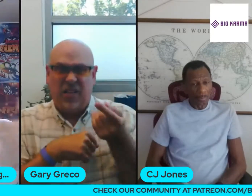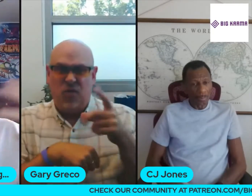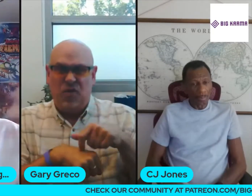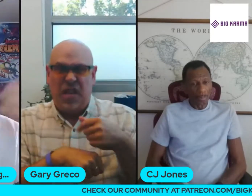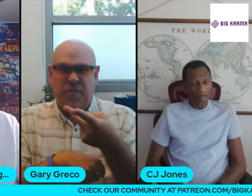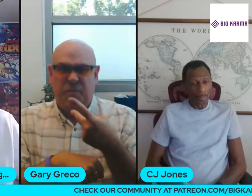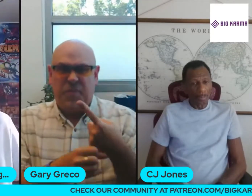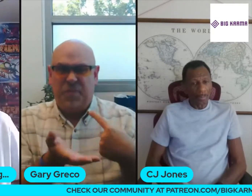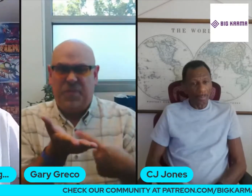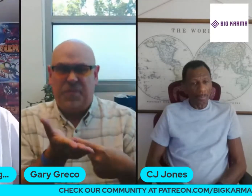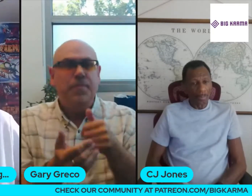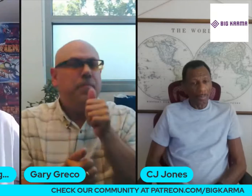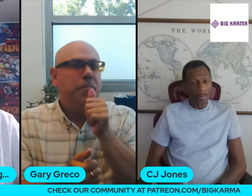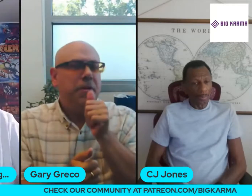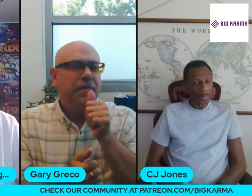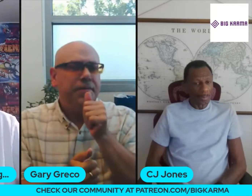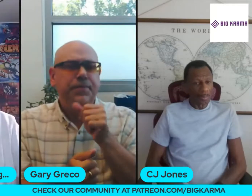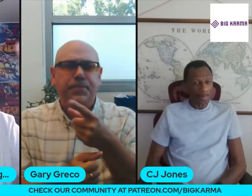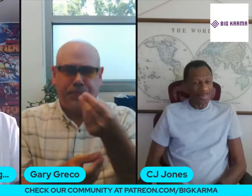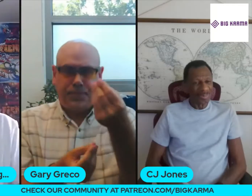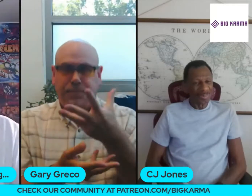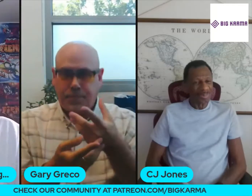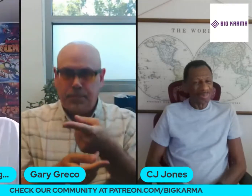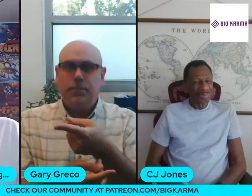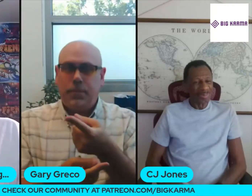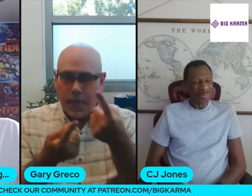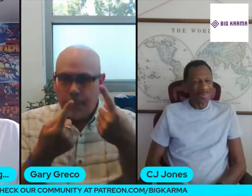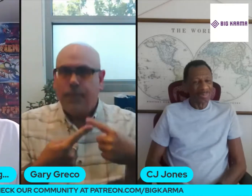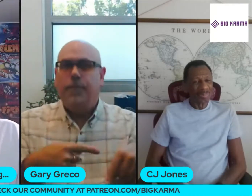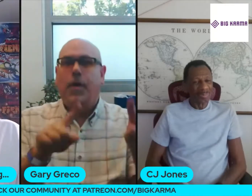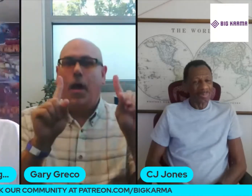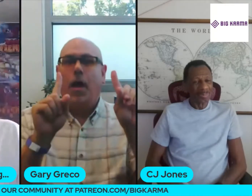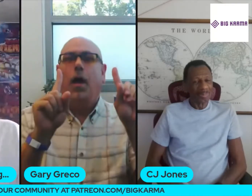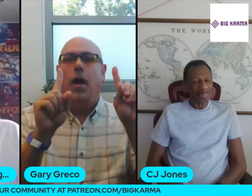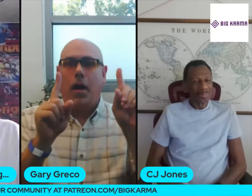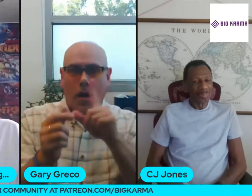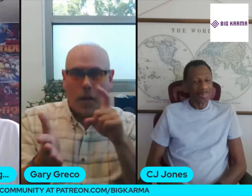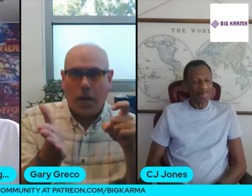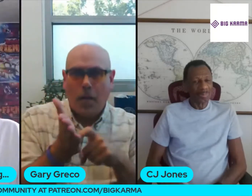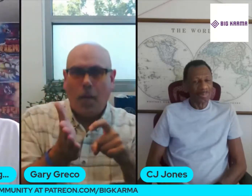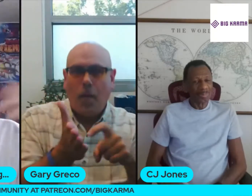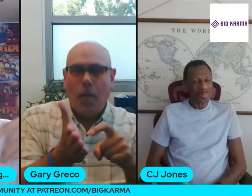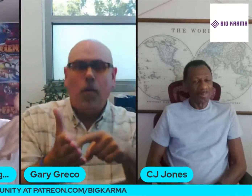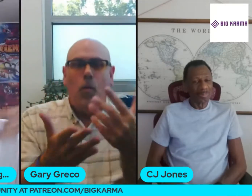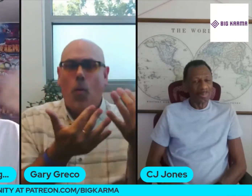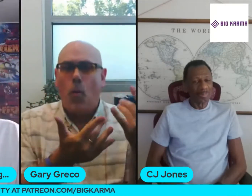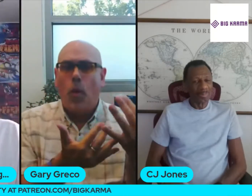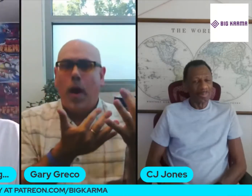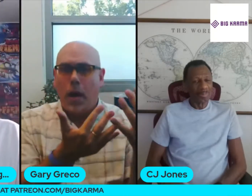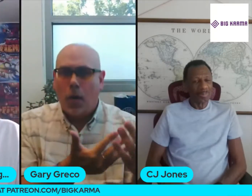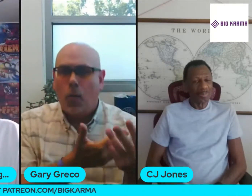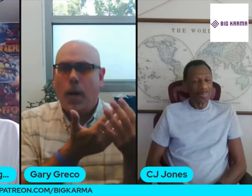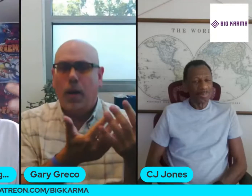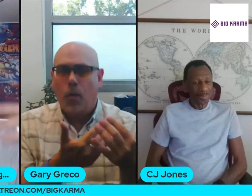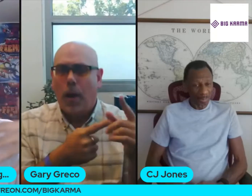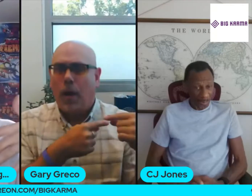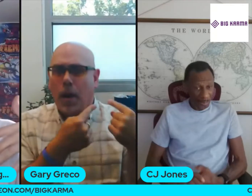were telling me that finally it's happening after so many years of waiting. Can